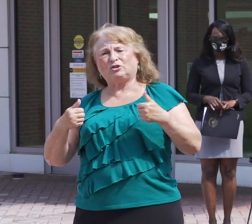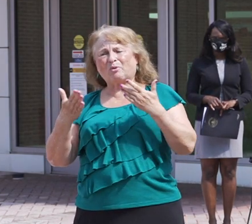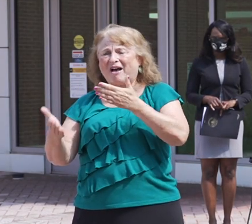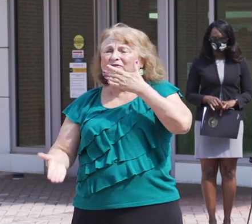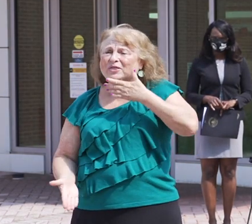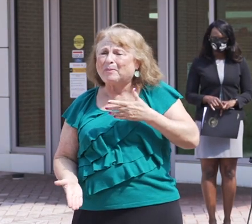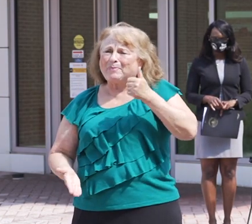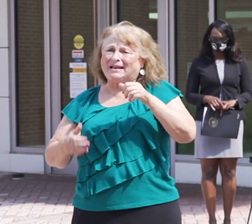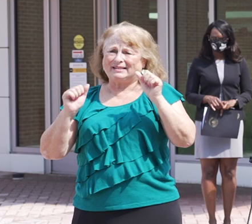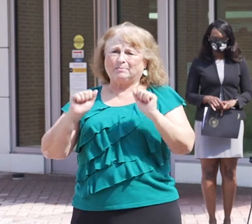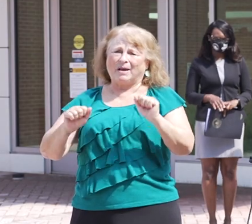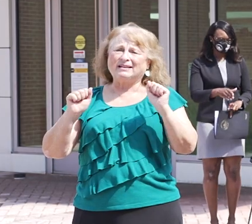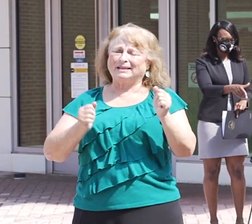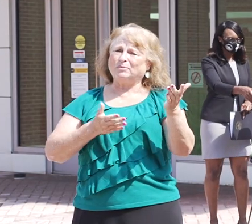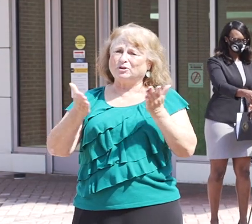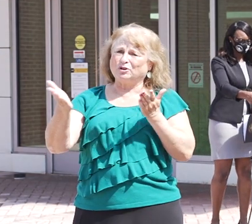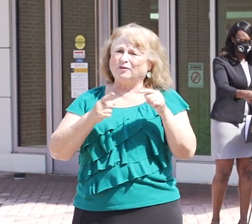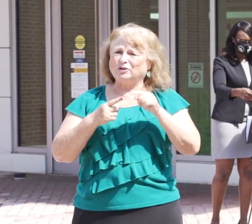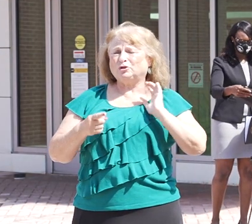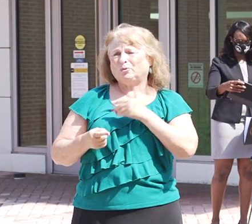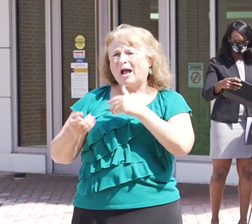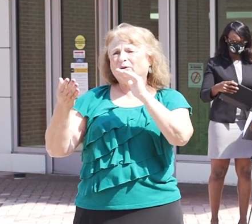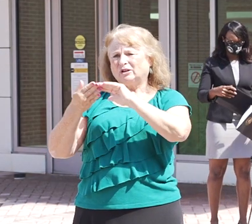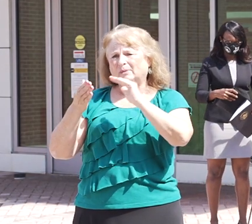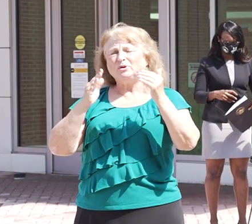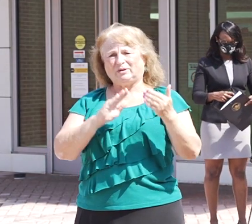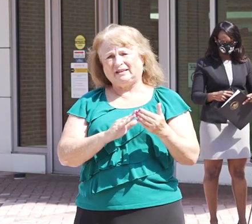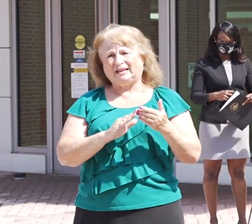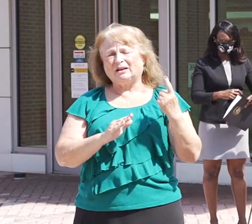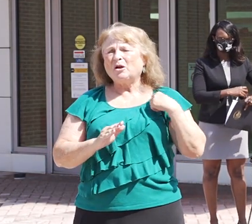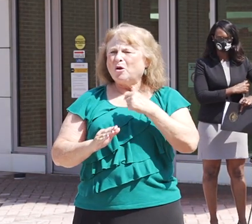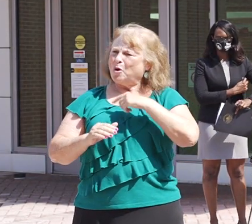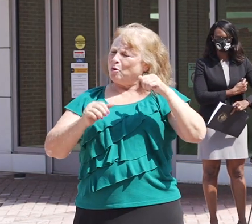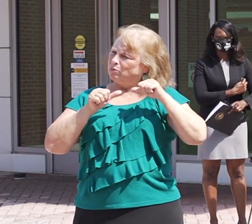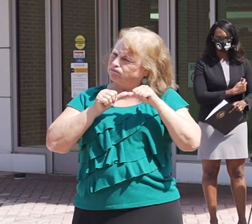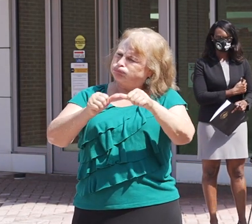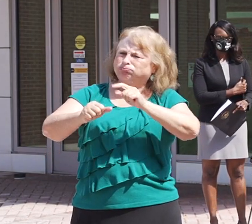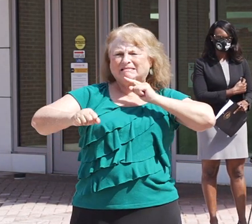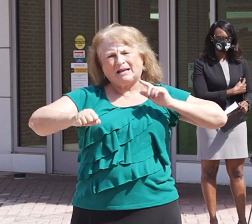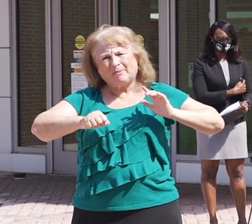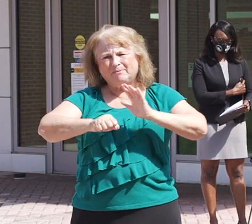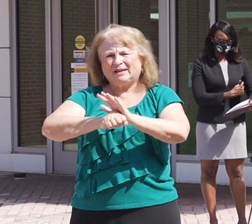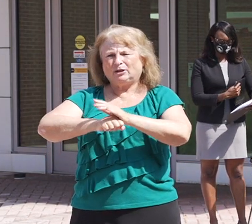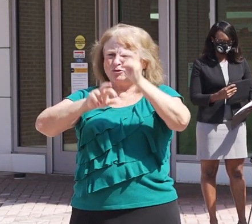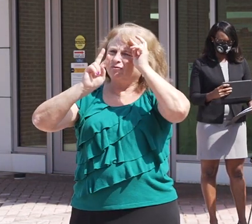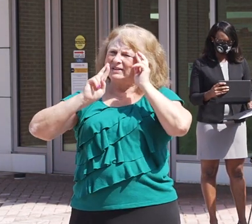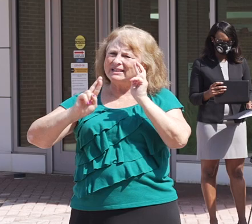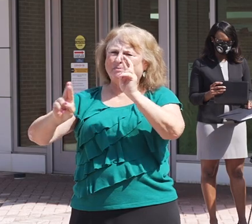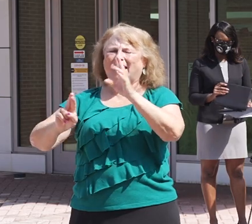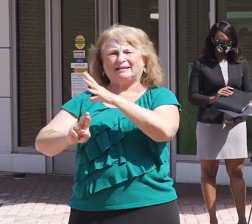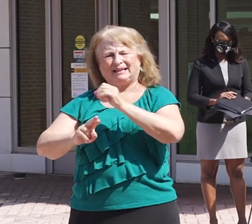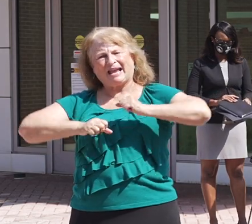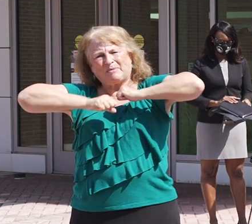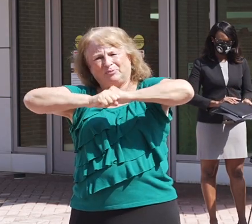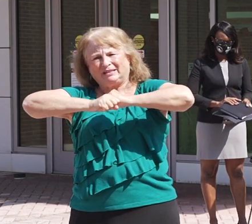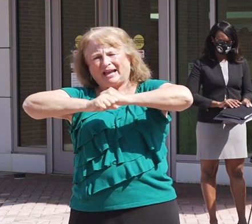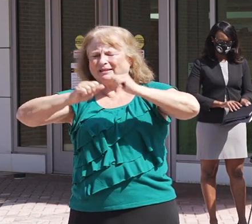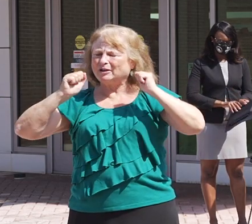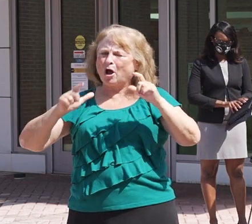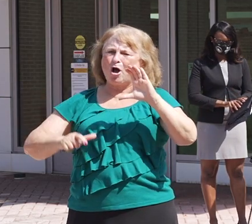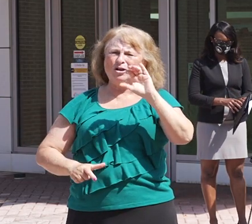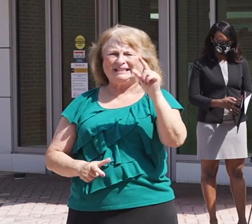the best possible service to our community. We remain committed to respecting and protecting